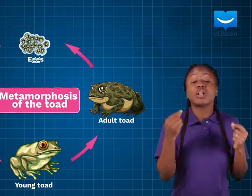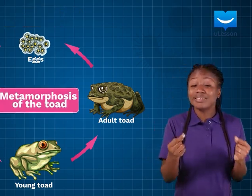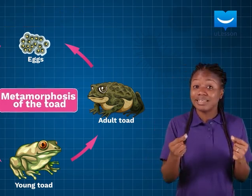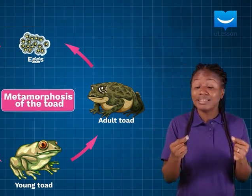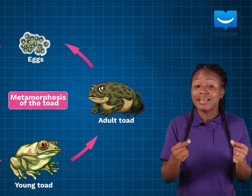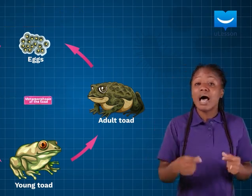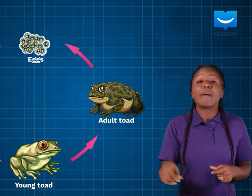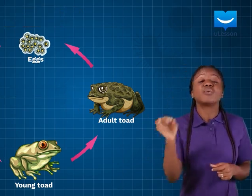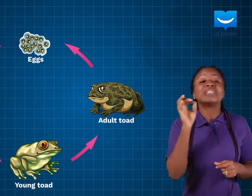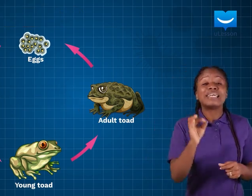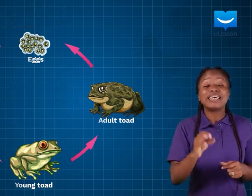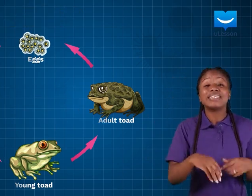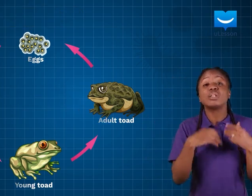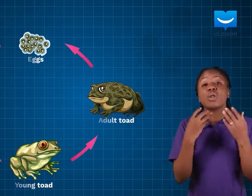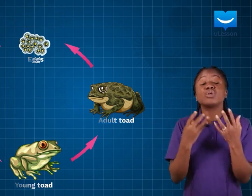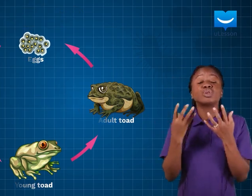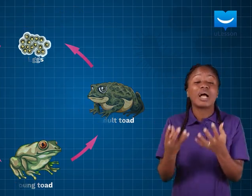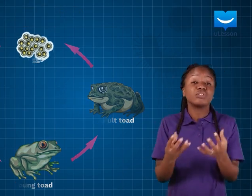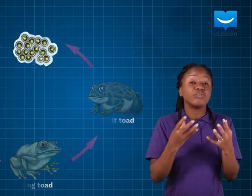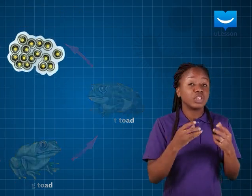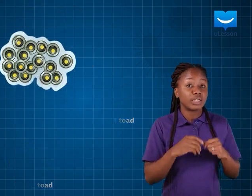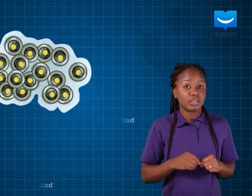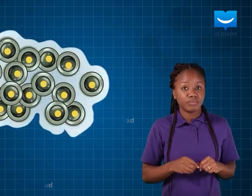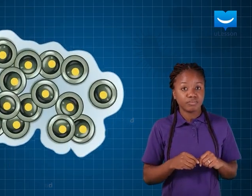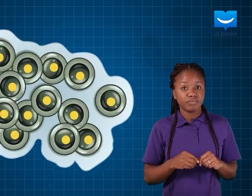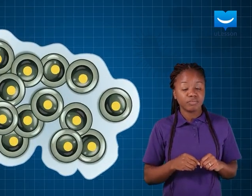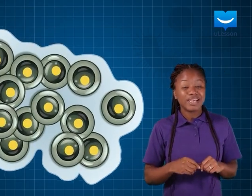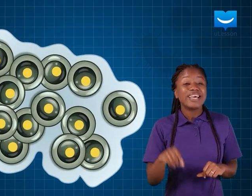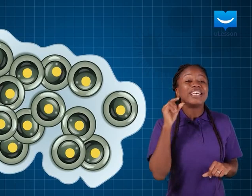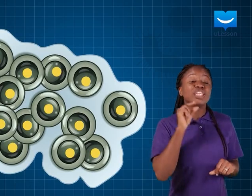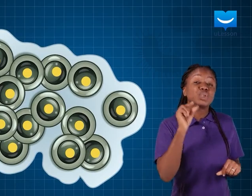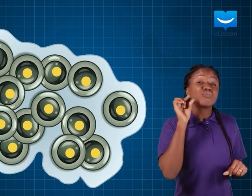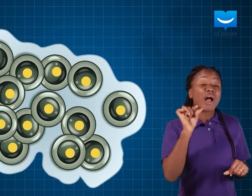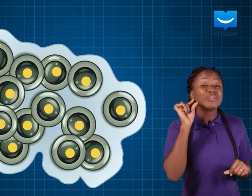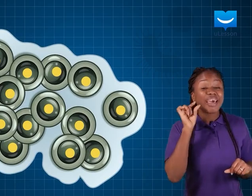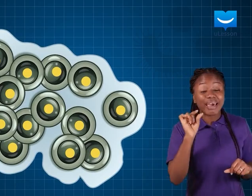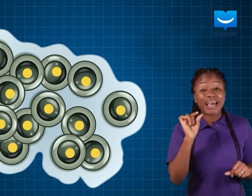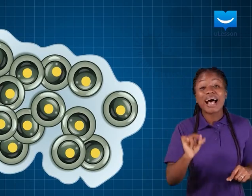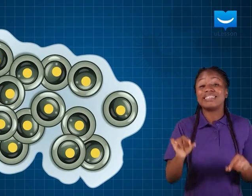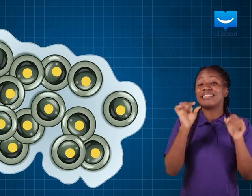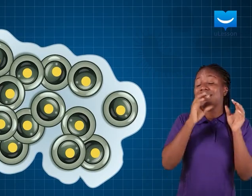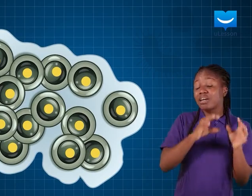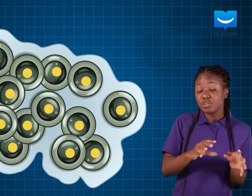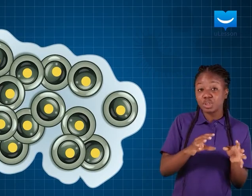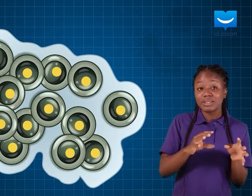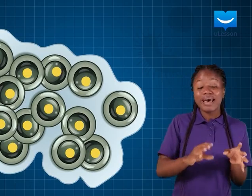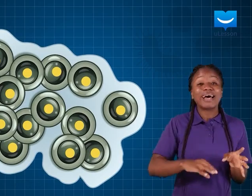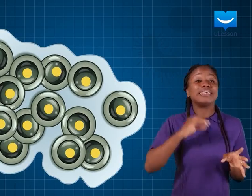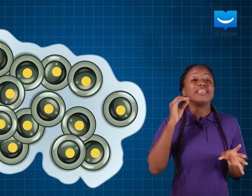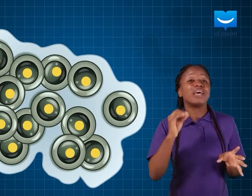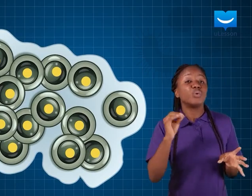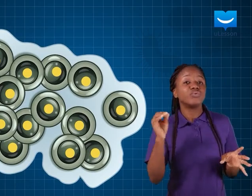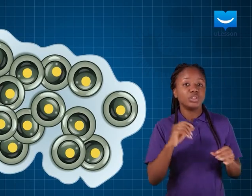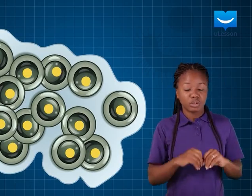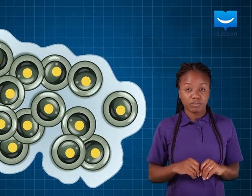or clusters are protected in long strands of jelly. Each round egg has a dark region and